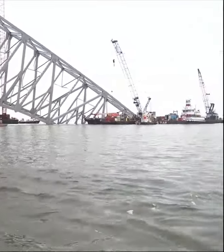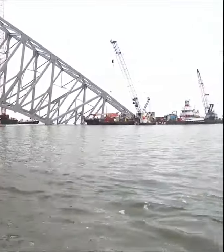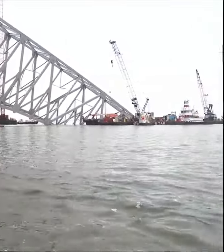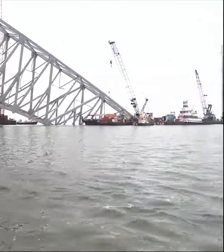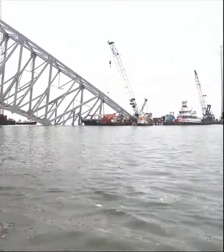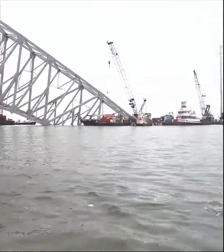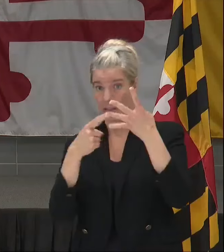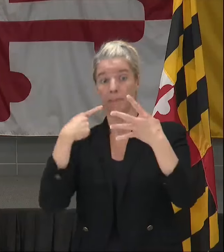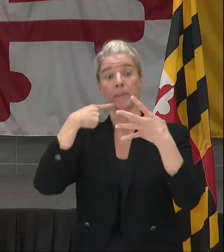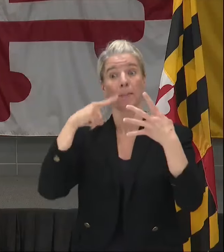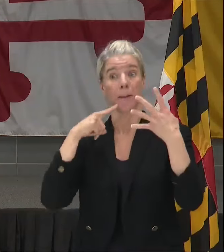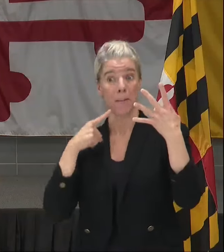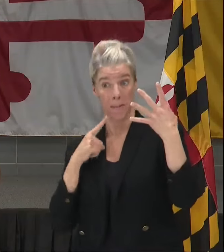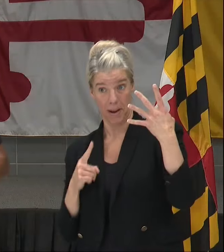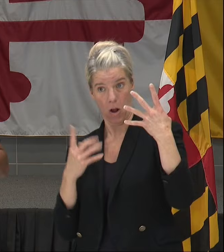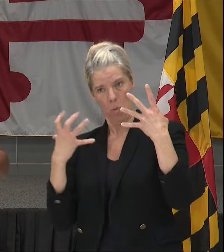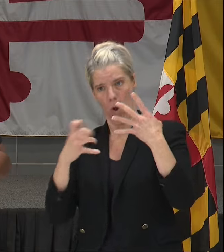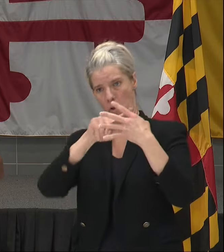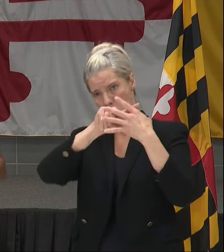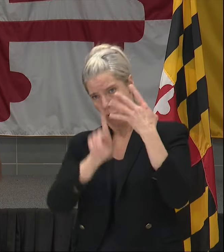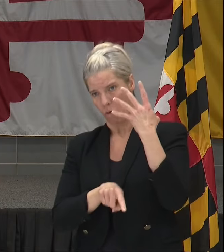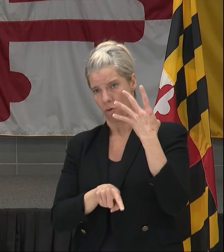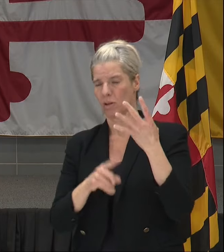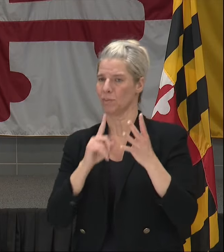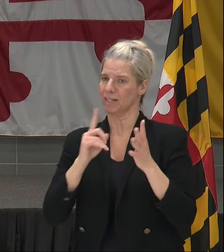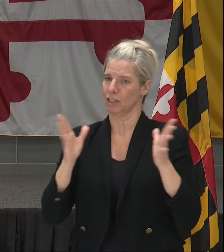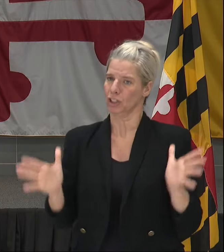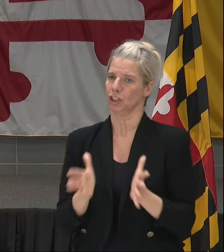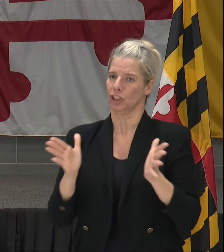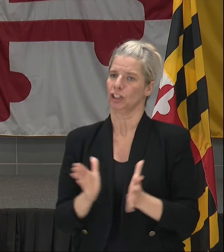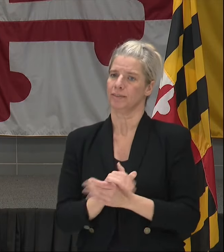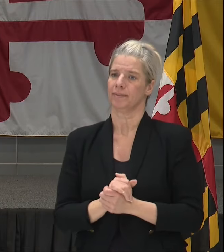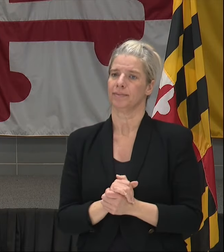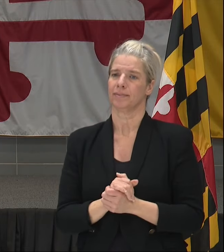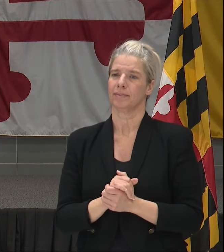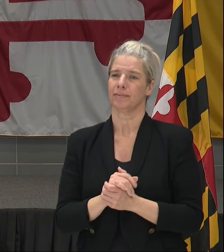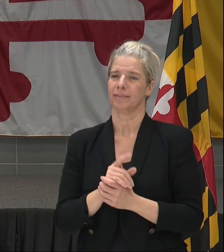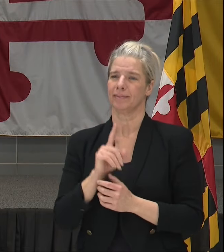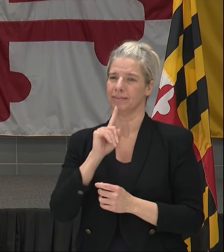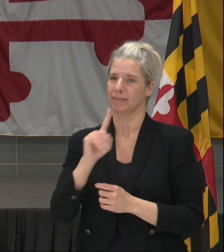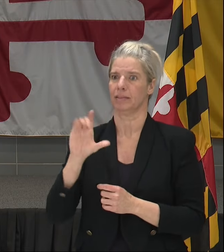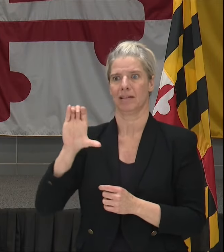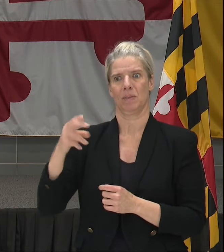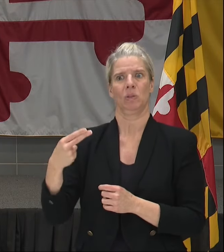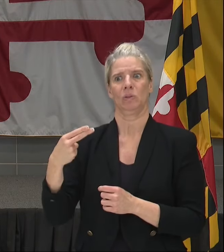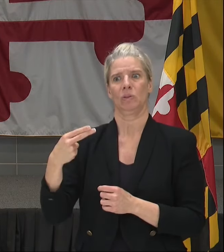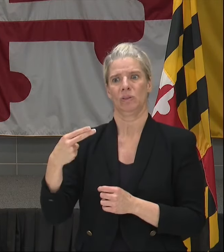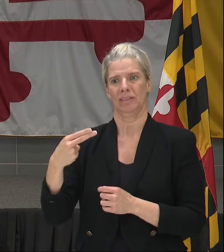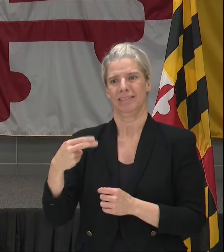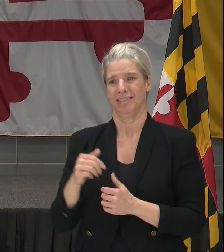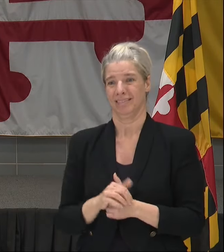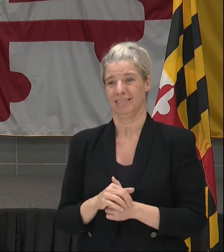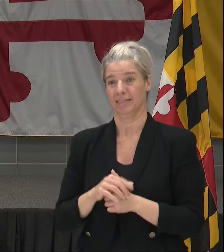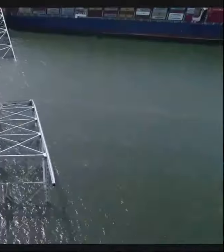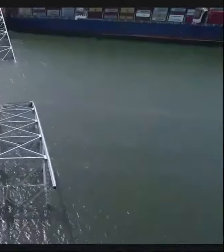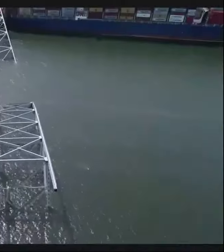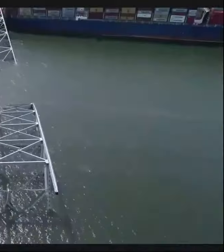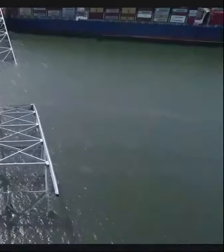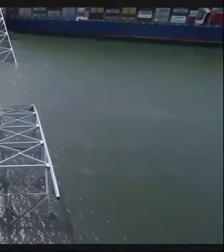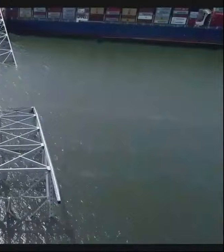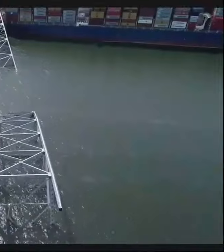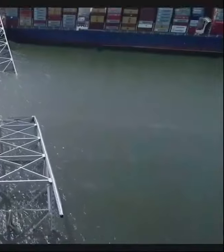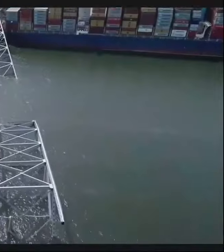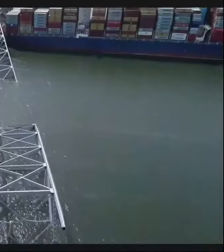We've been encouraged that there has been a real level of momentum on Capitol Hill for that. And the Biden administration have just been absolutely remarkable partners.